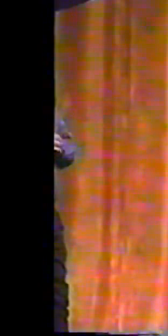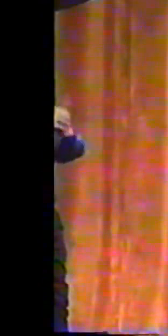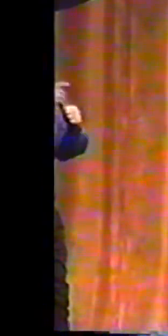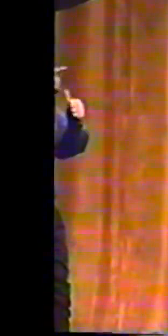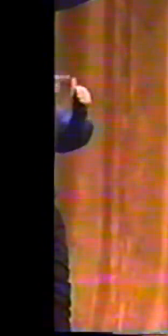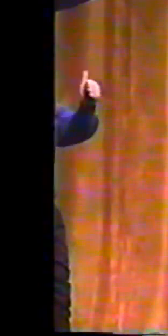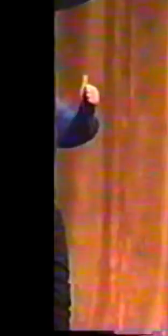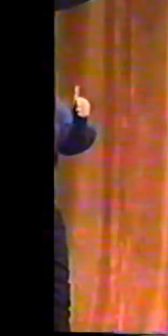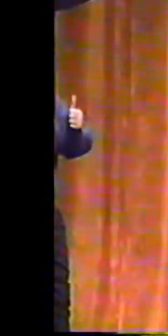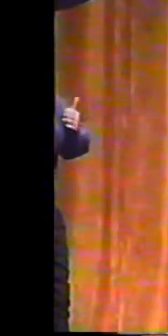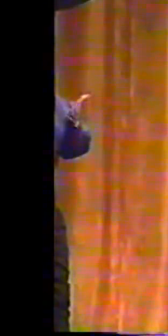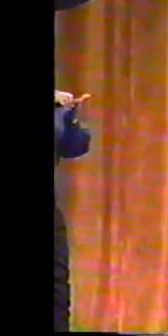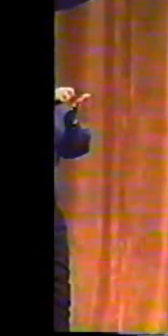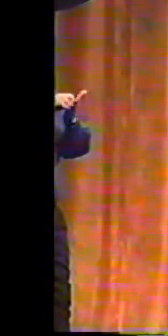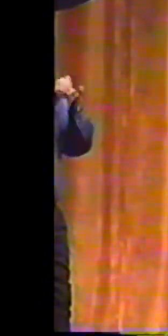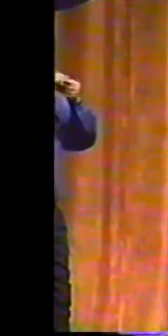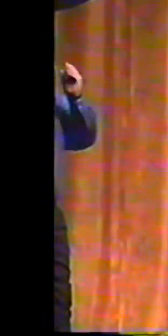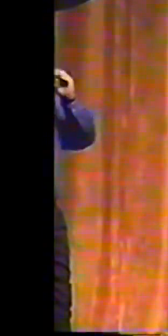writing the story?